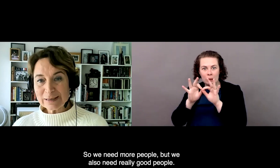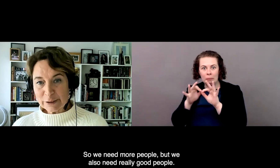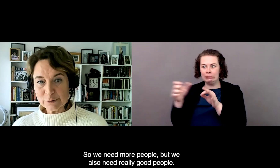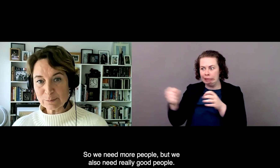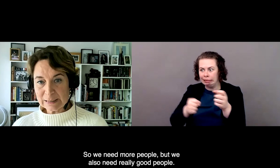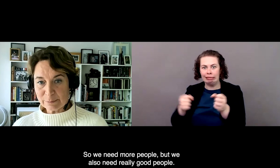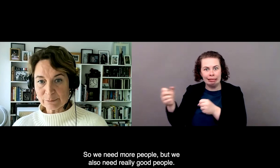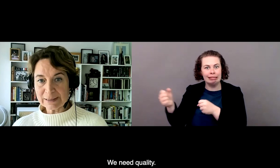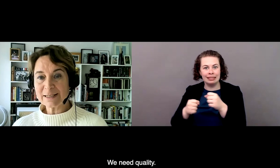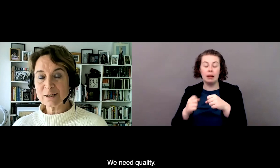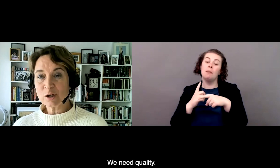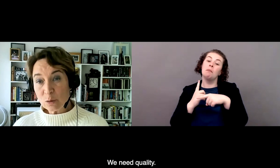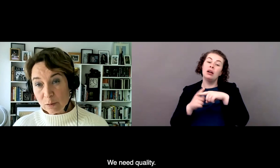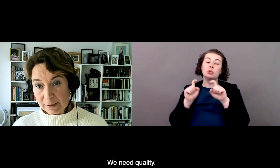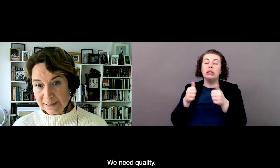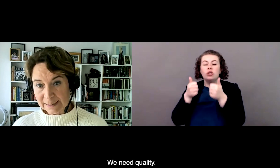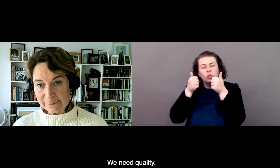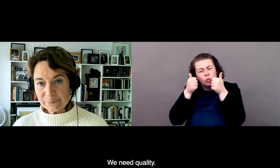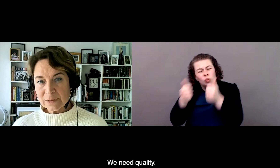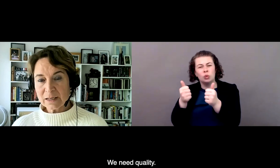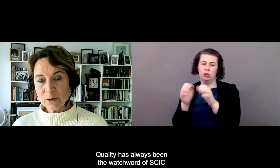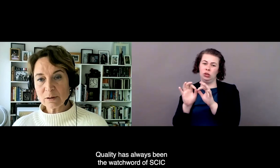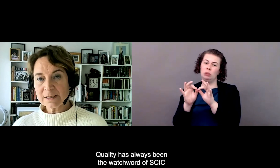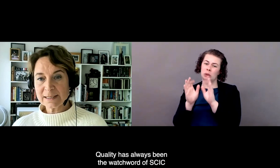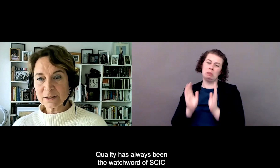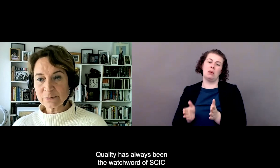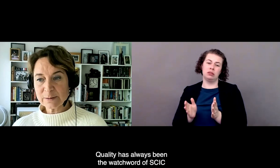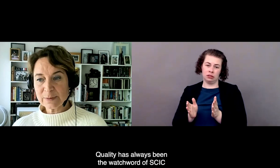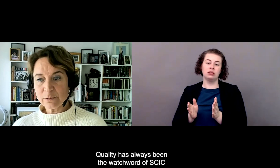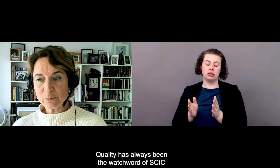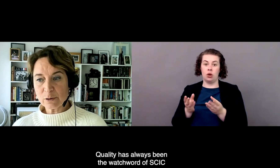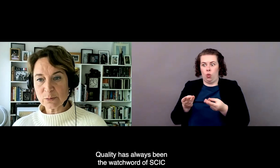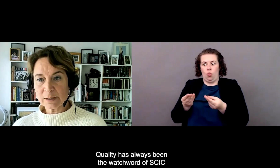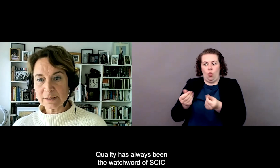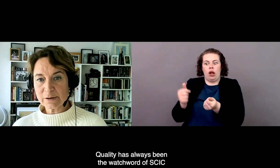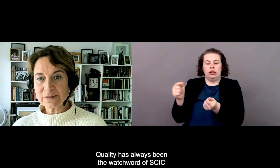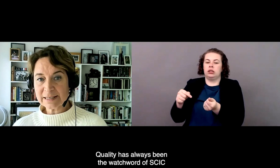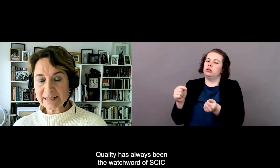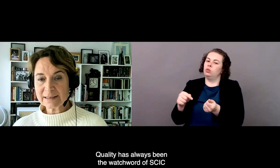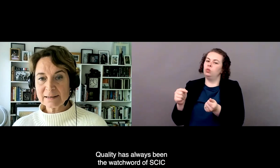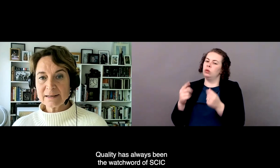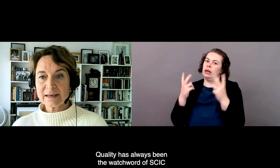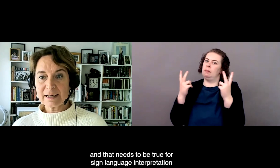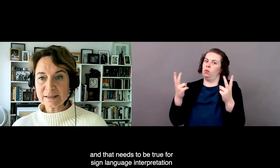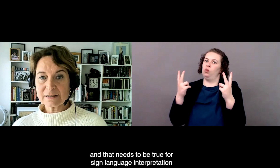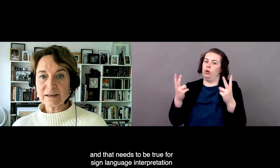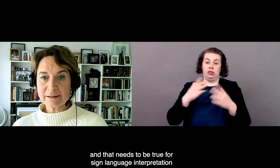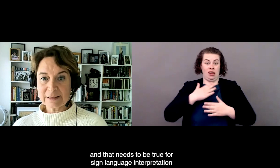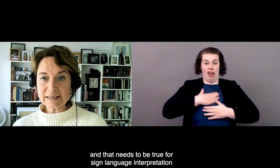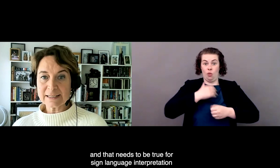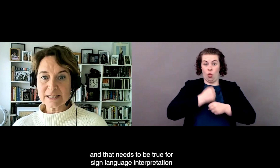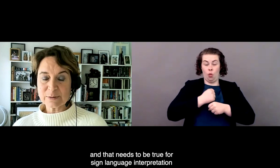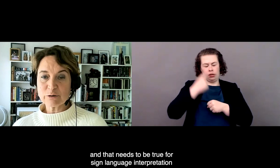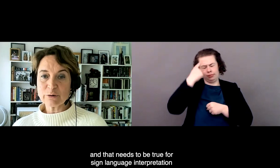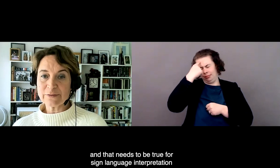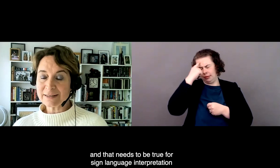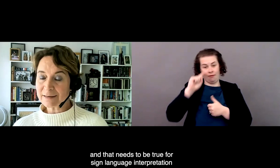good people. We need the quality. Quality has always been the watchword of SCIC, and that needs to be true for sign